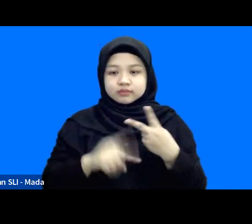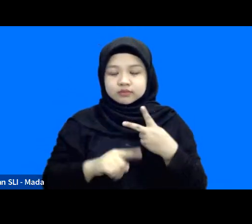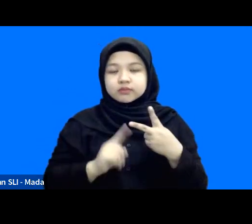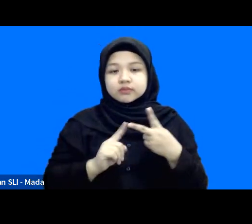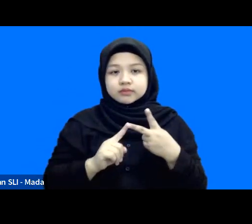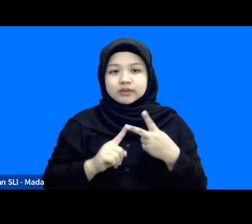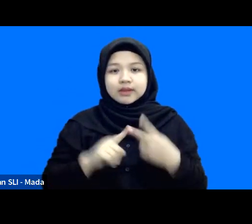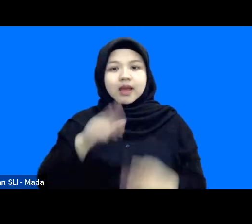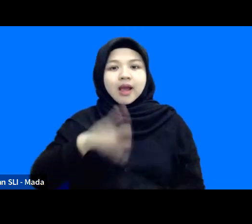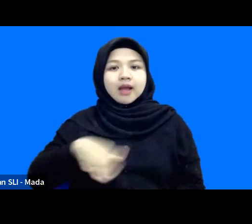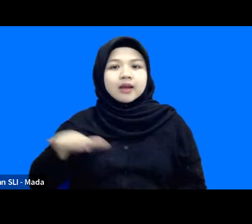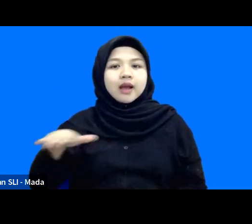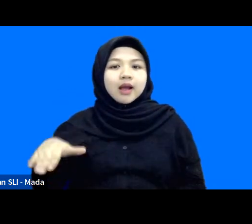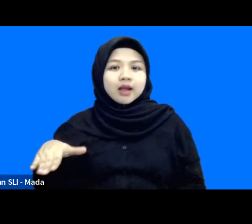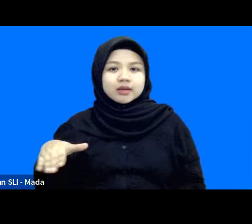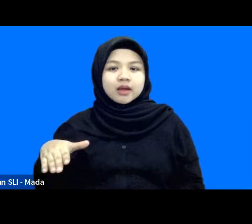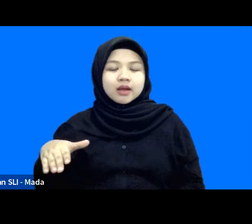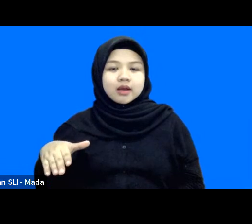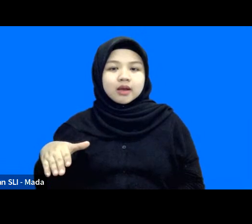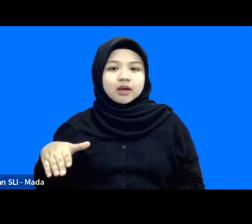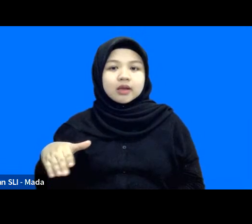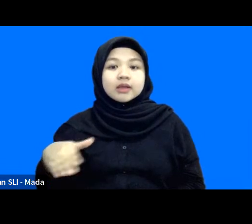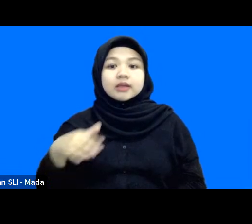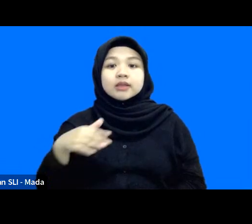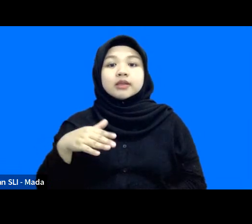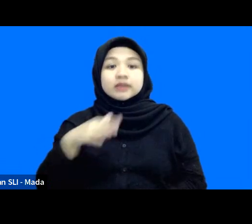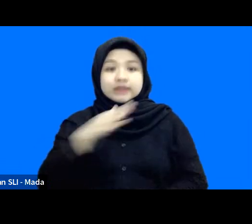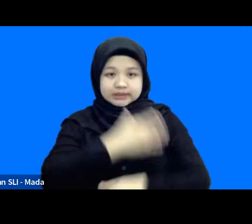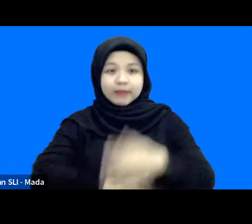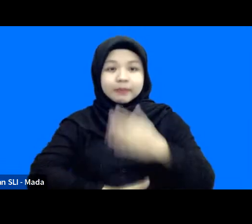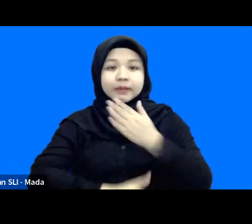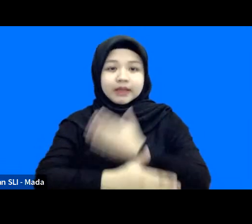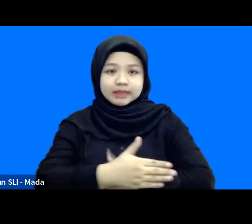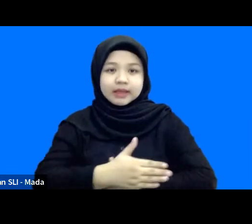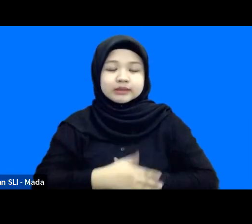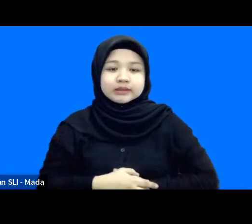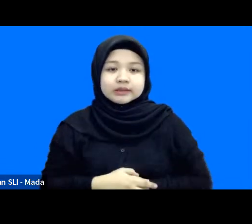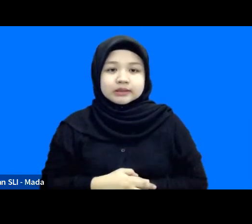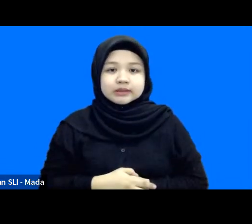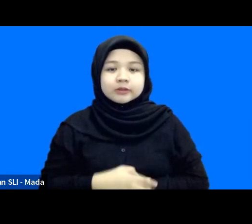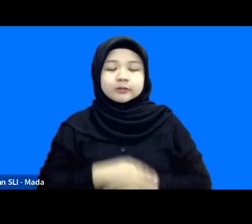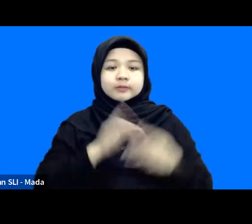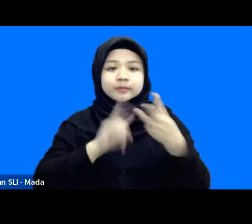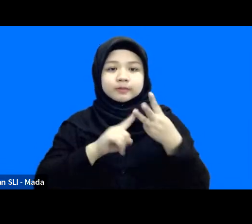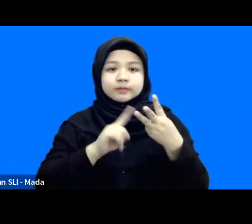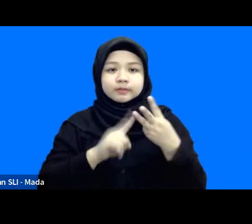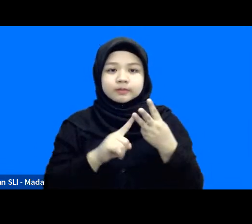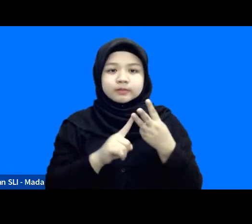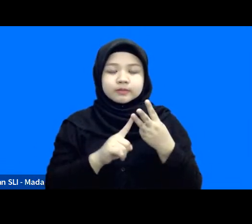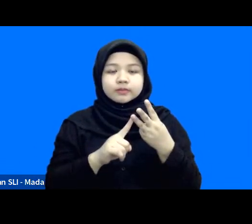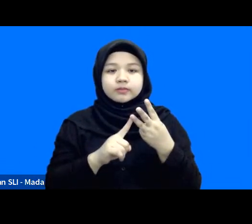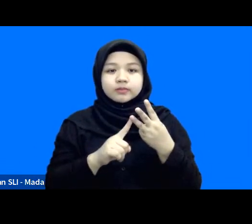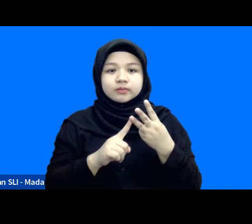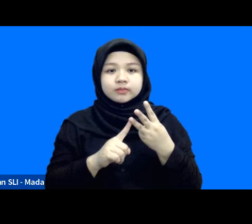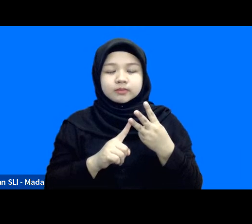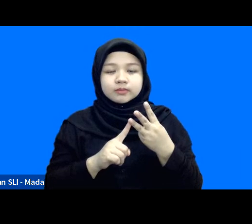far-flung communities, those who are in hard-to-reach areas and ethnic